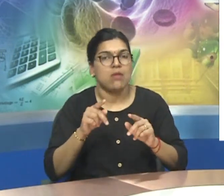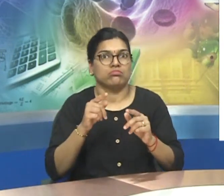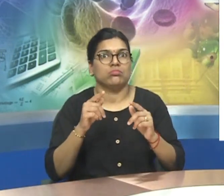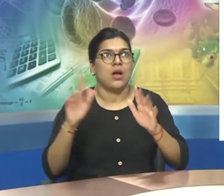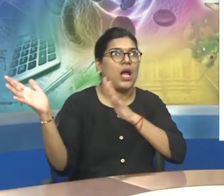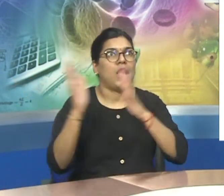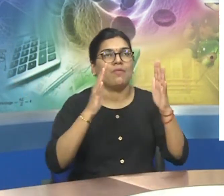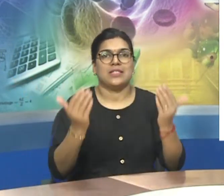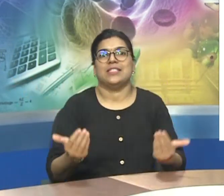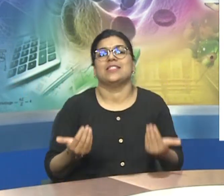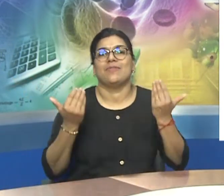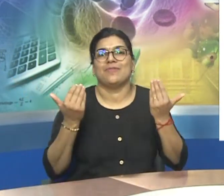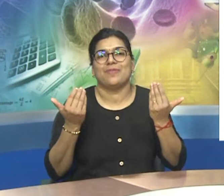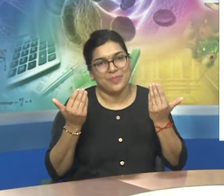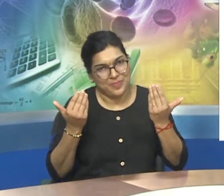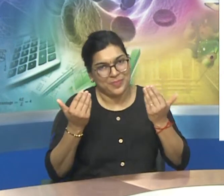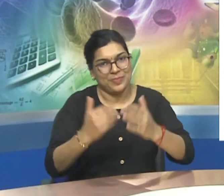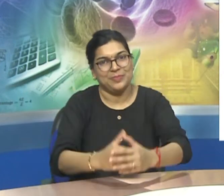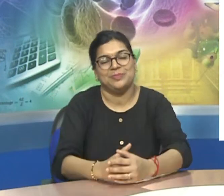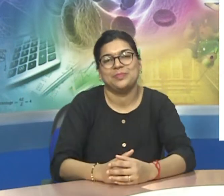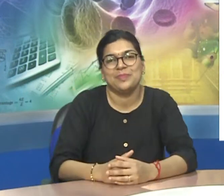some creativity and utilize that material.